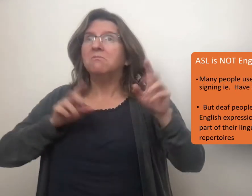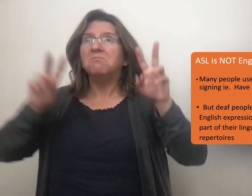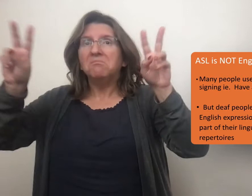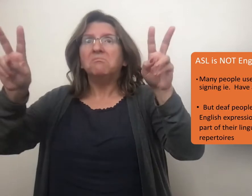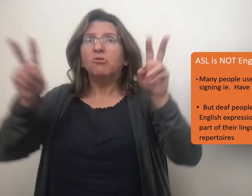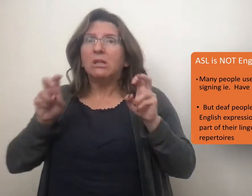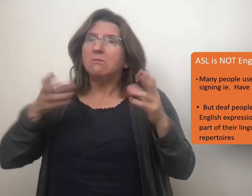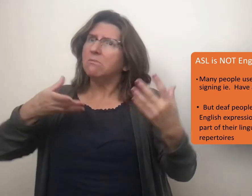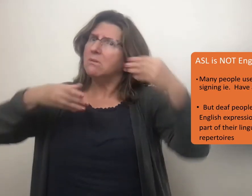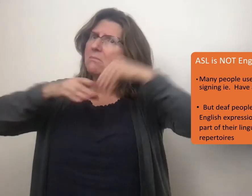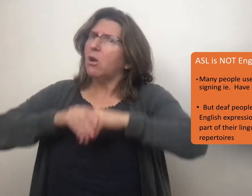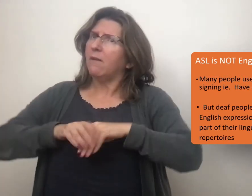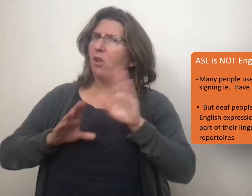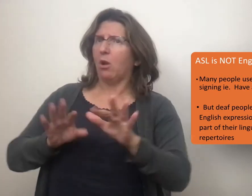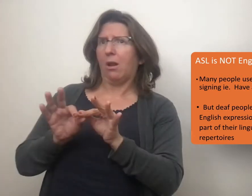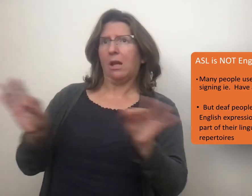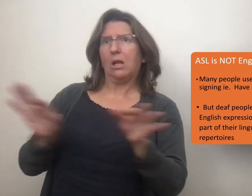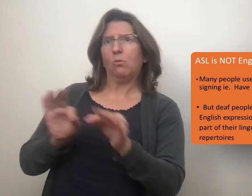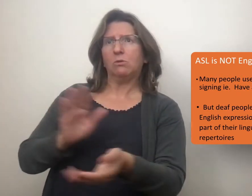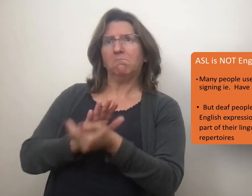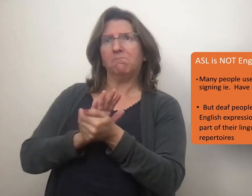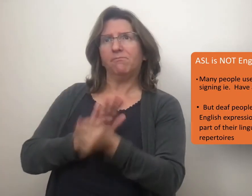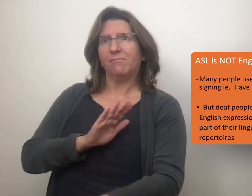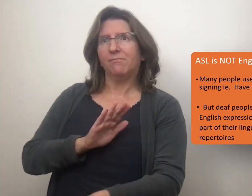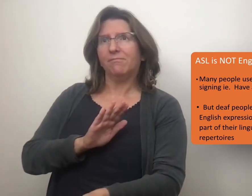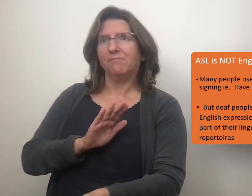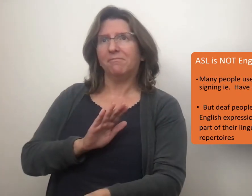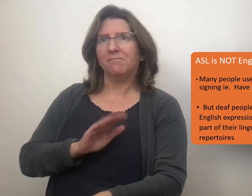in ASL, which serves to identify their linguistic repertoires.